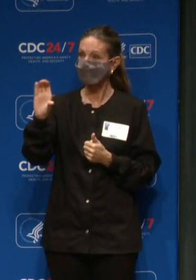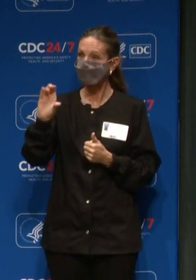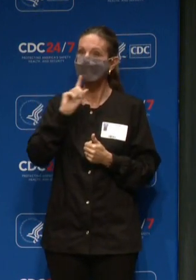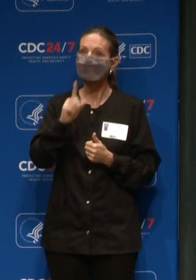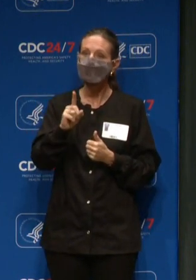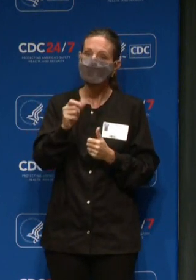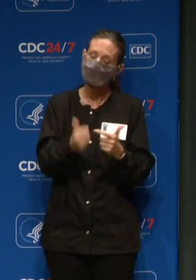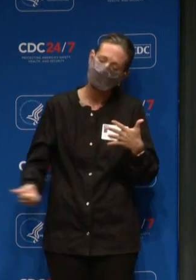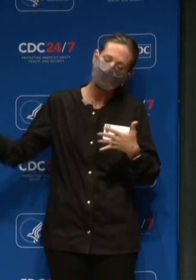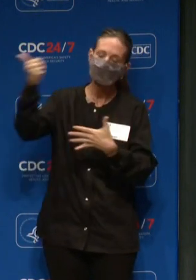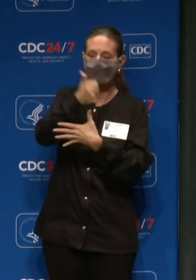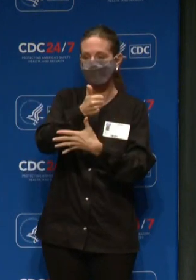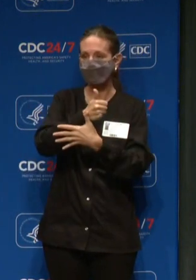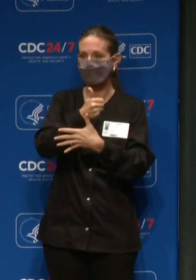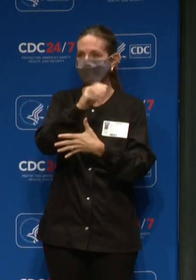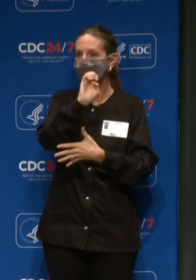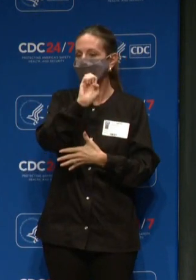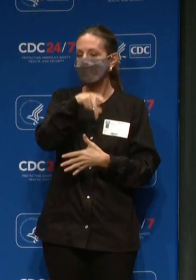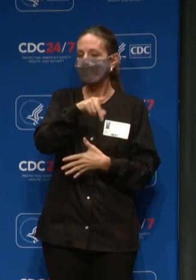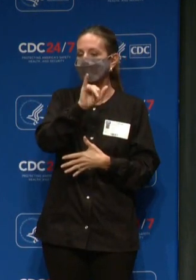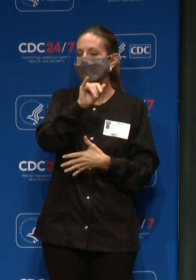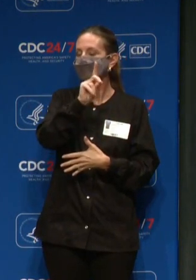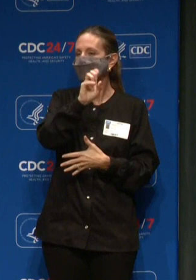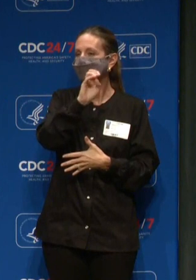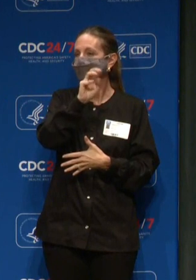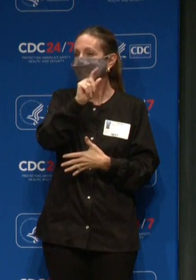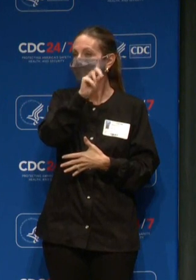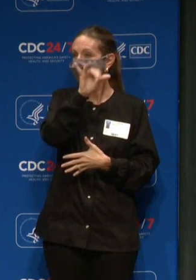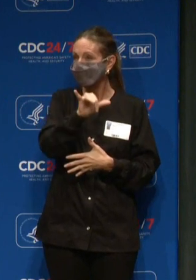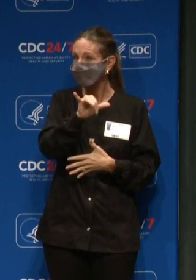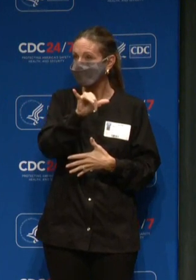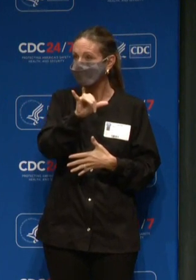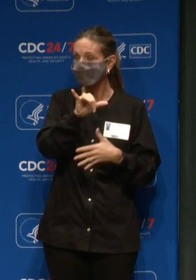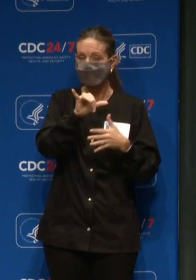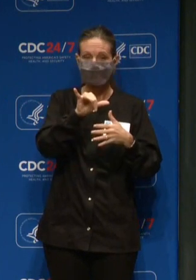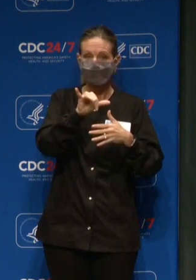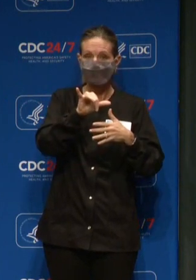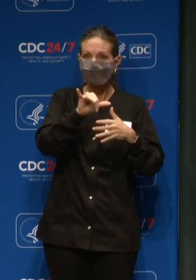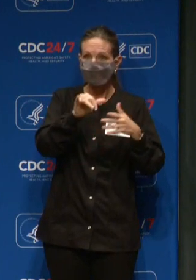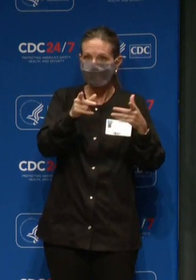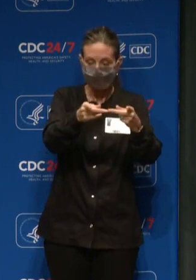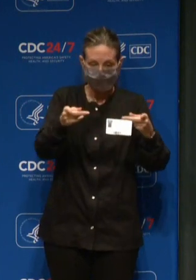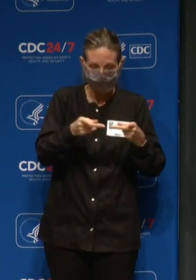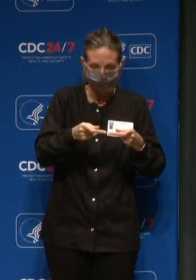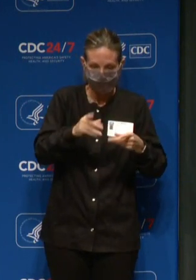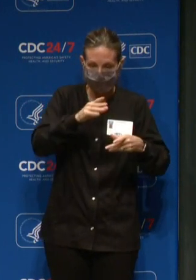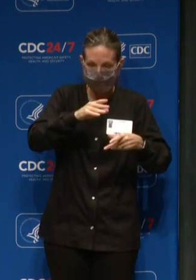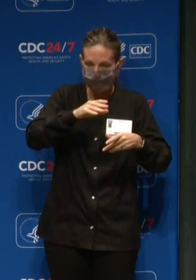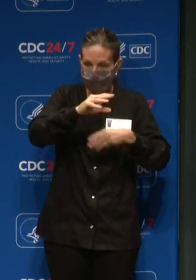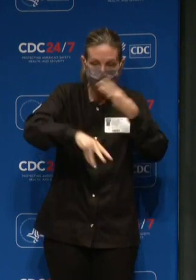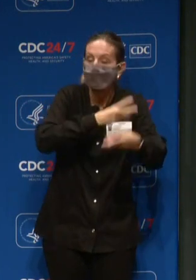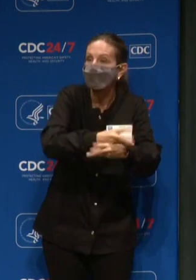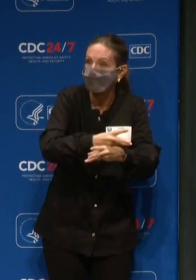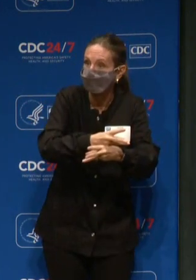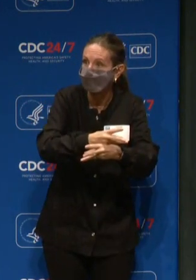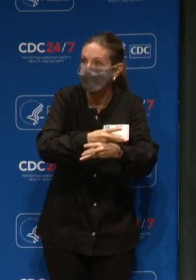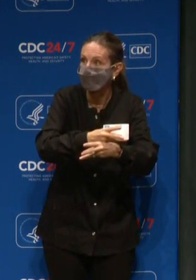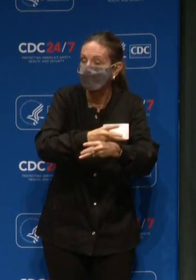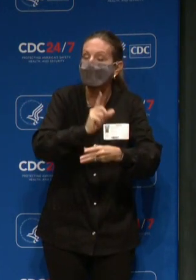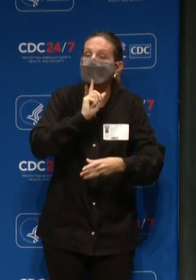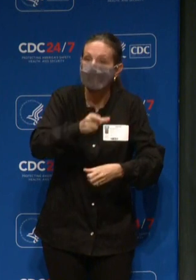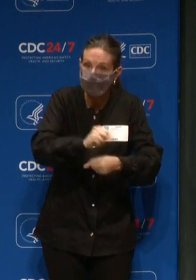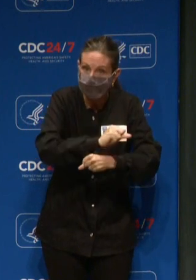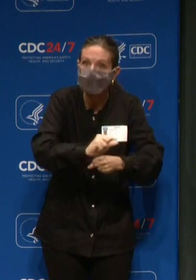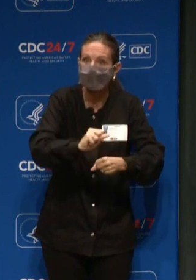epidemiological organization on the face of the planet. When we go to other countries, as I often did before the COVID pandemic, they literally